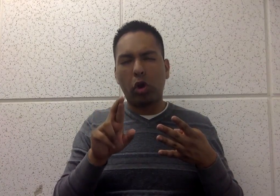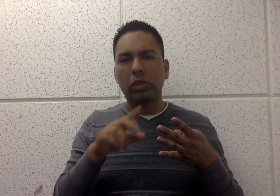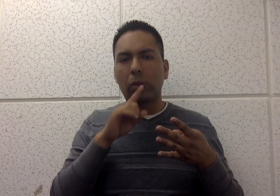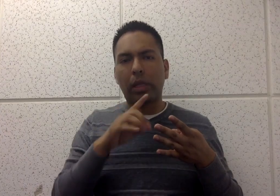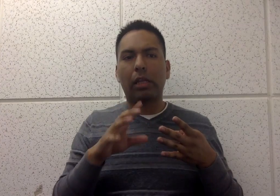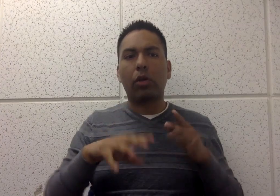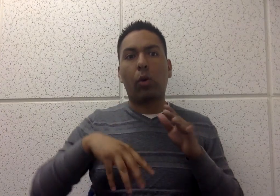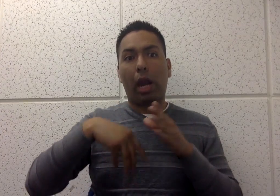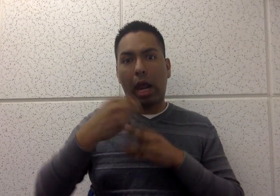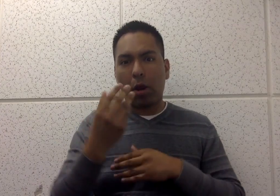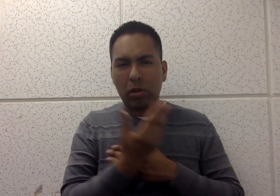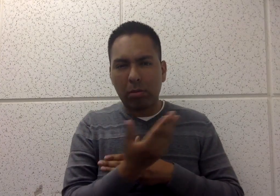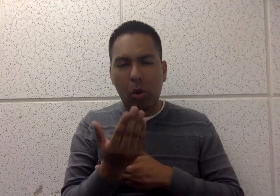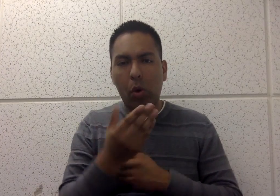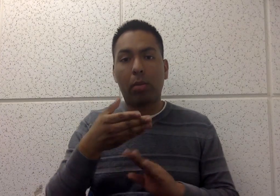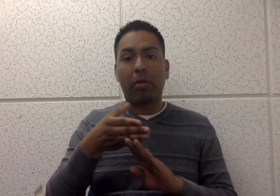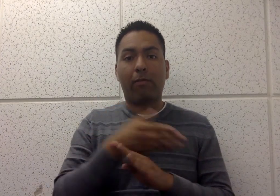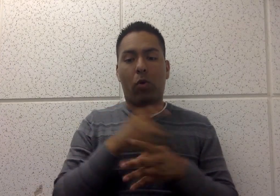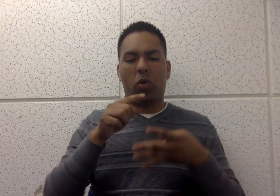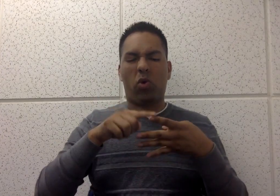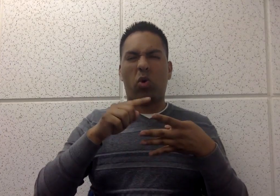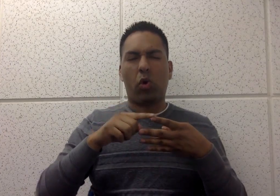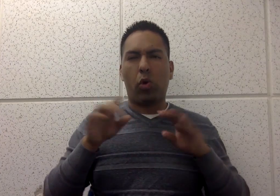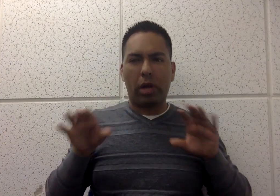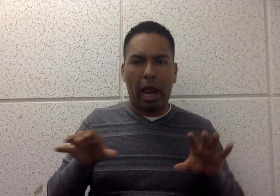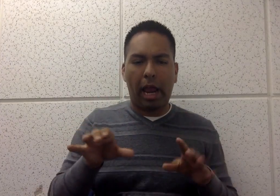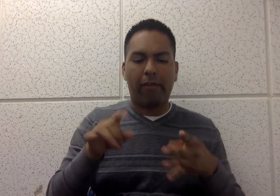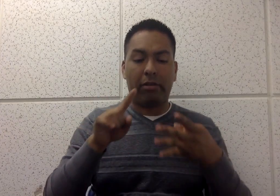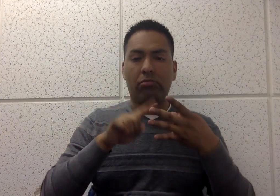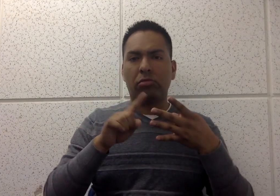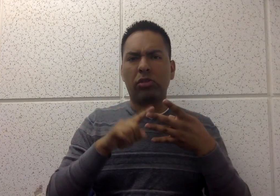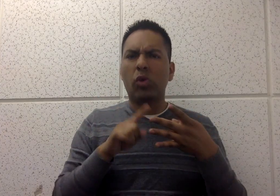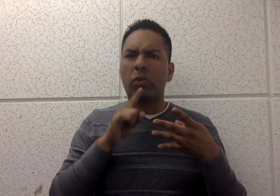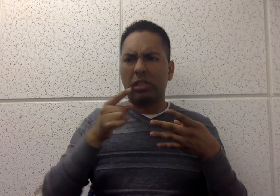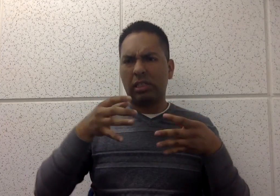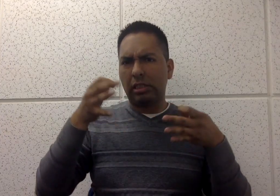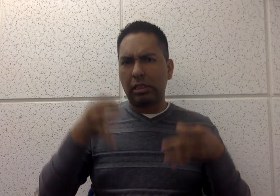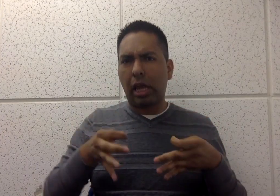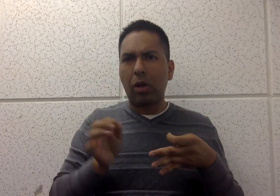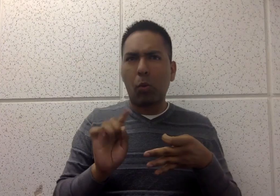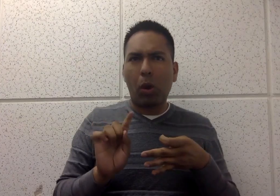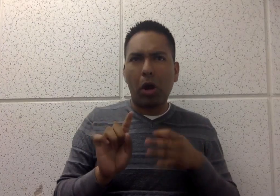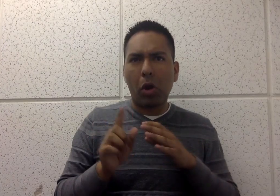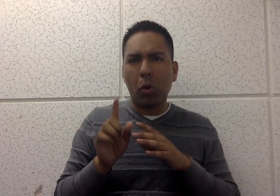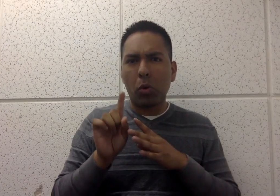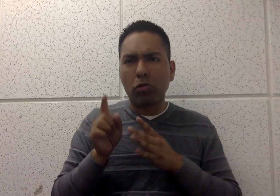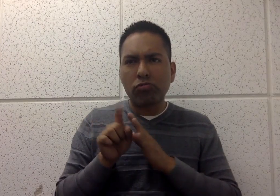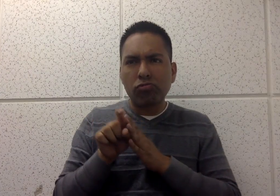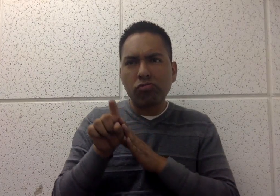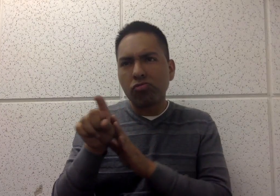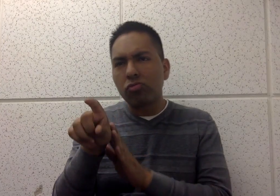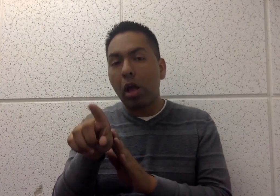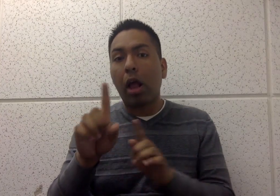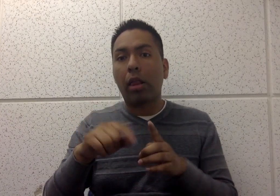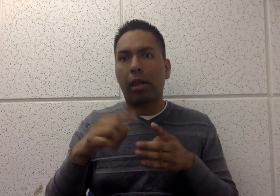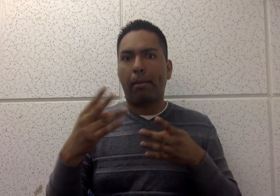morning before the foragers are active. They somehow choose the direction that the foragers will go, and by coming back, just by making it